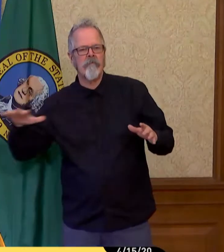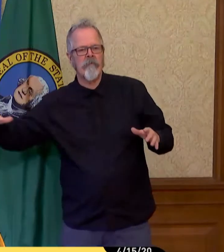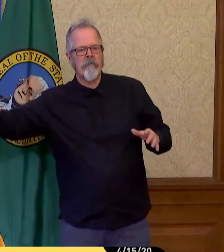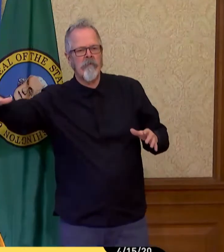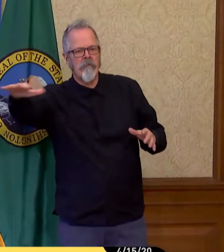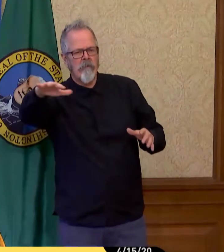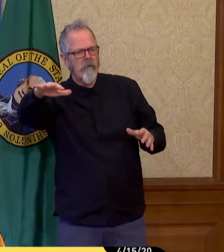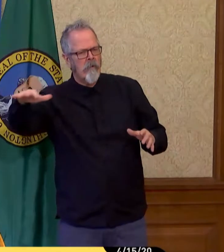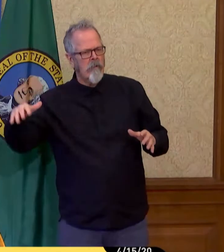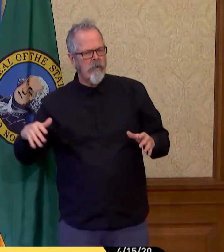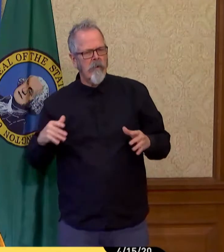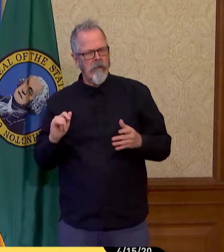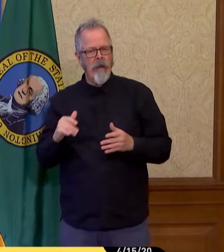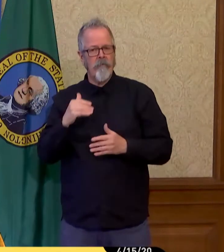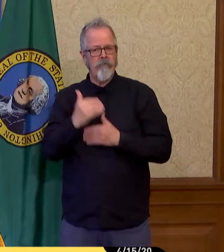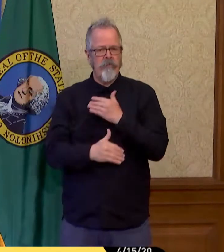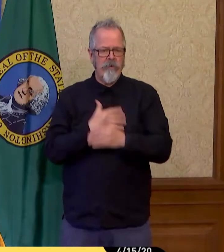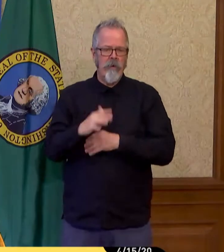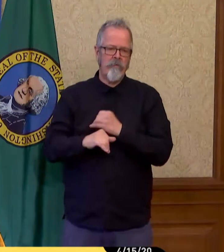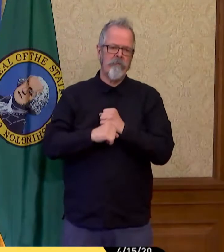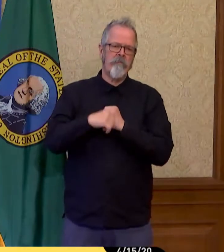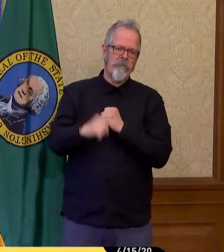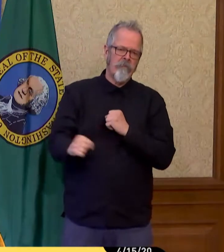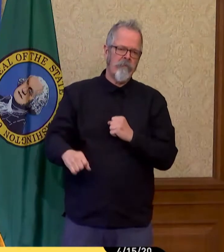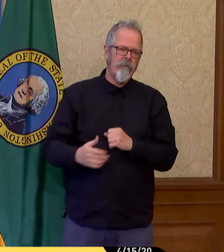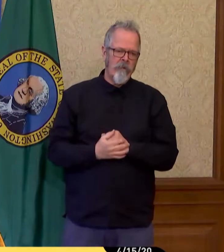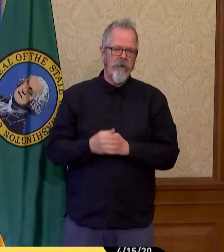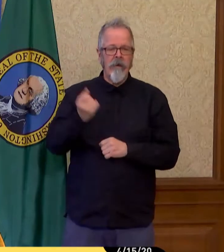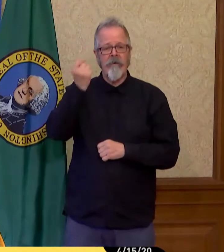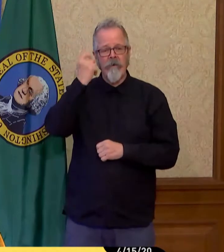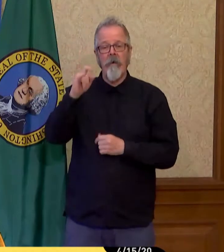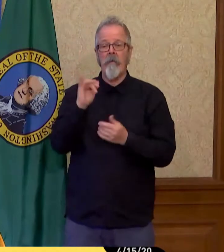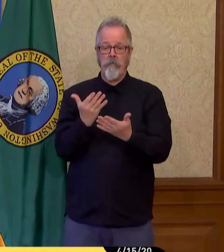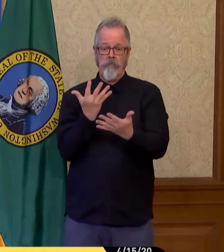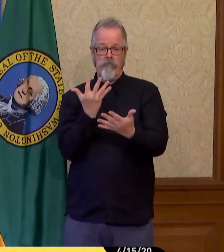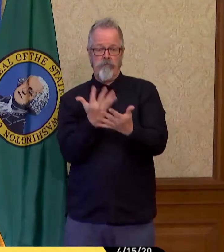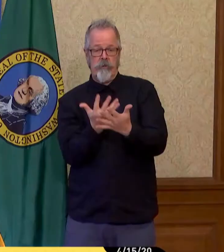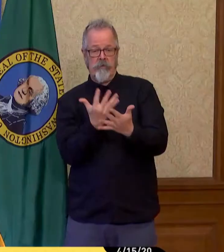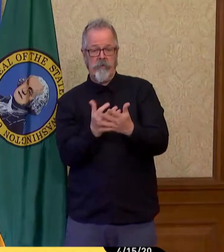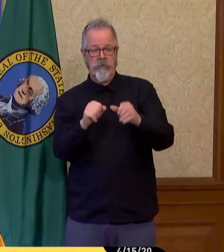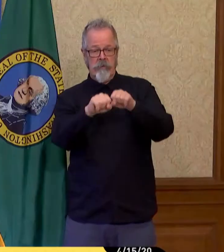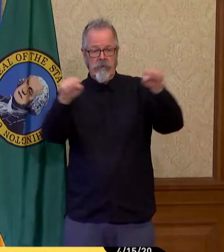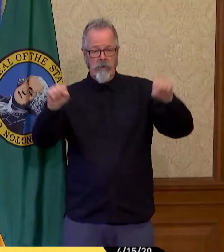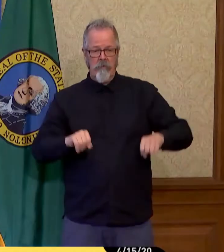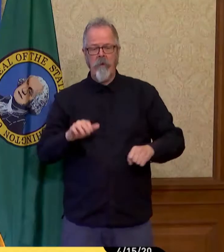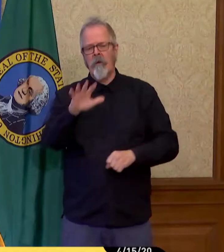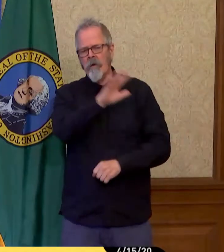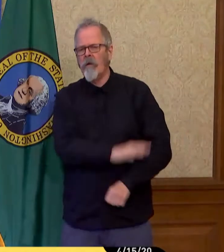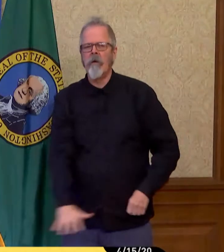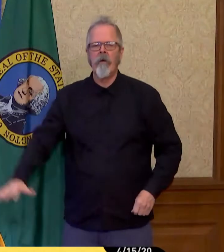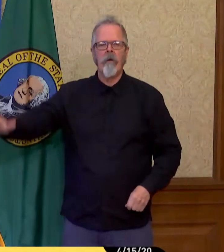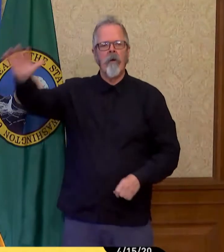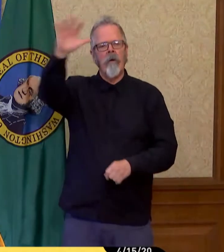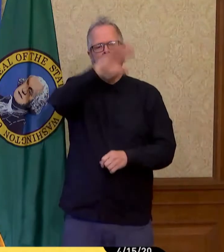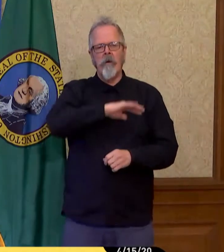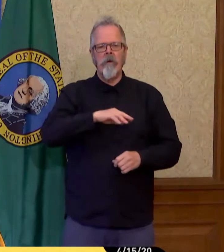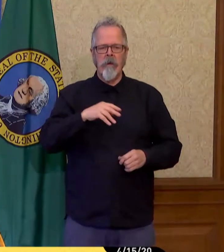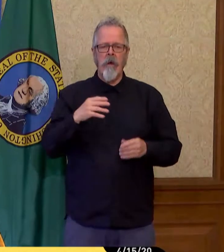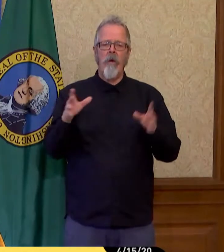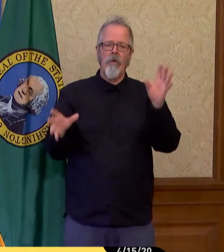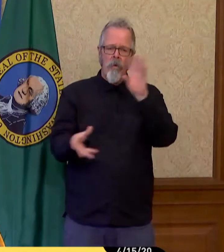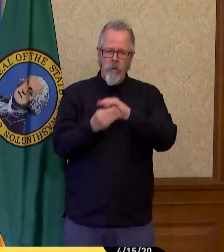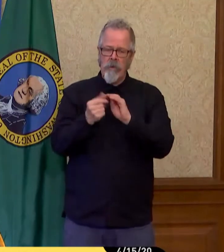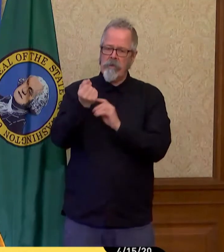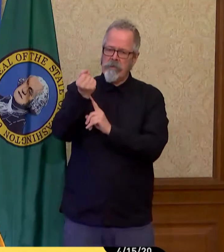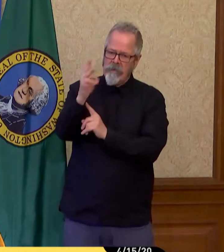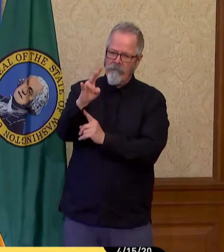correctional system, and we need to get that through the organizational channels to get it done right. I spoke to the prosecuting attorneys and the